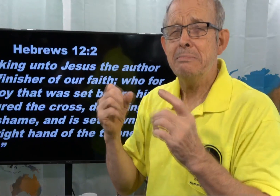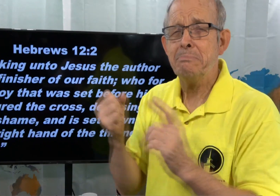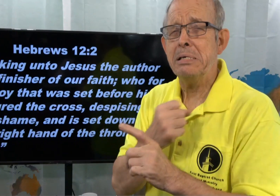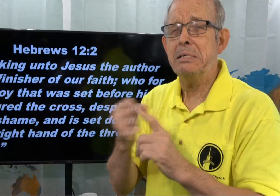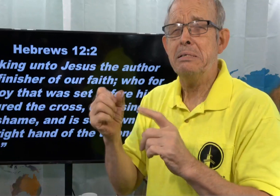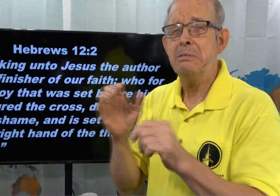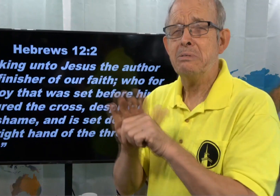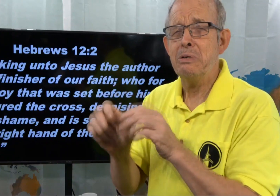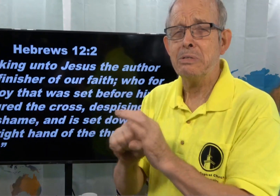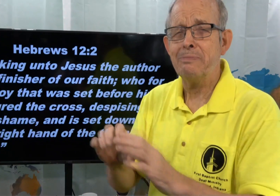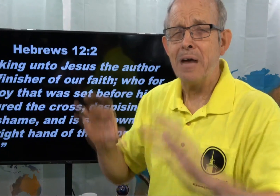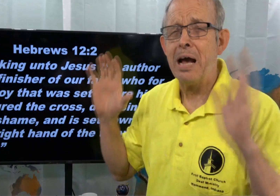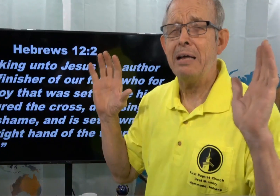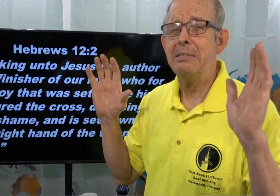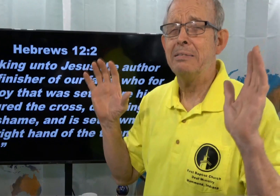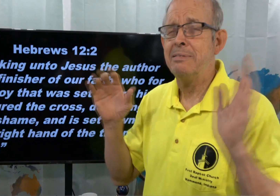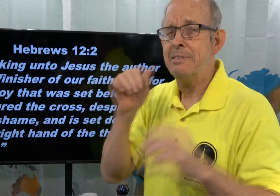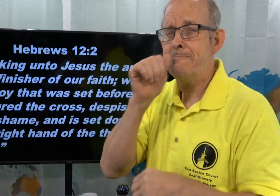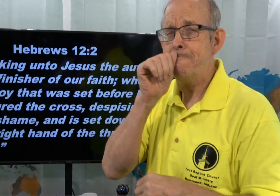be justified.